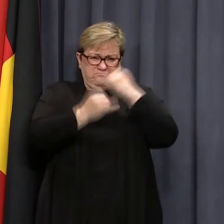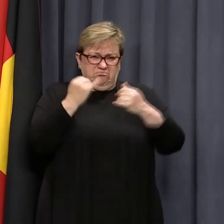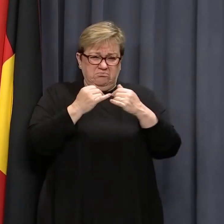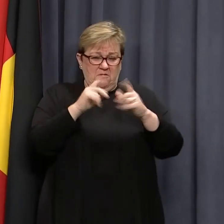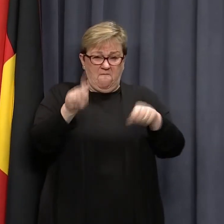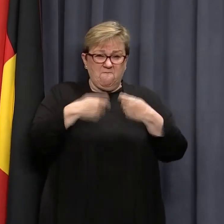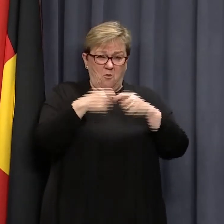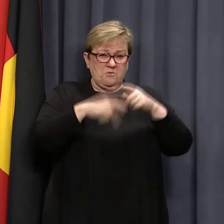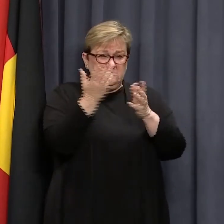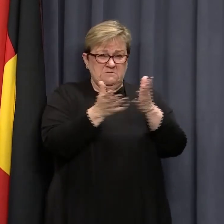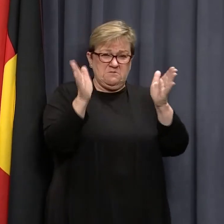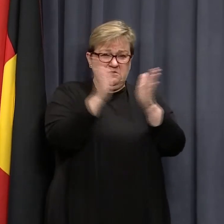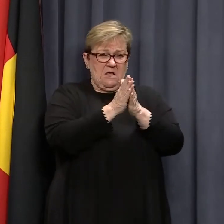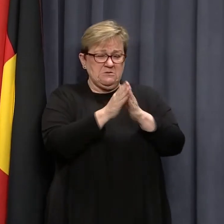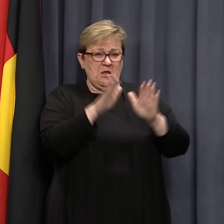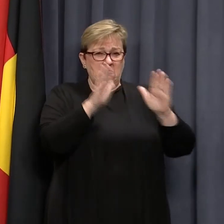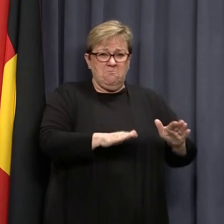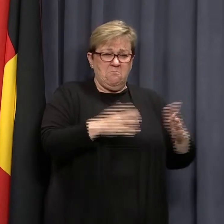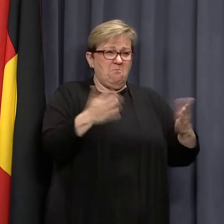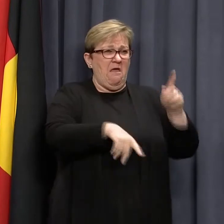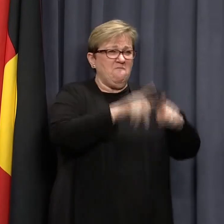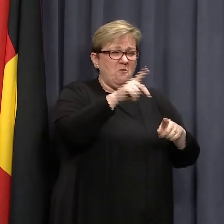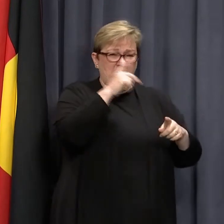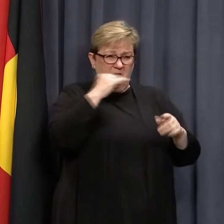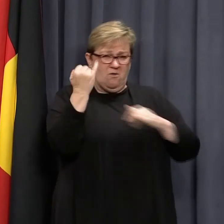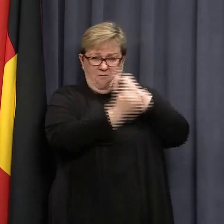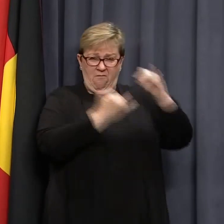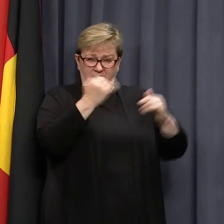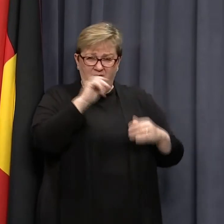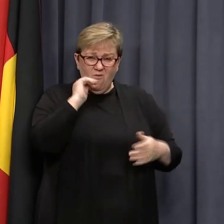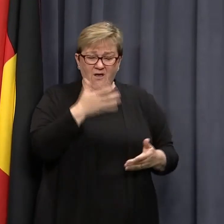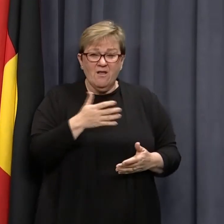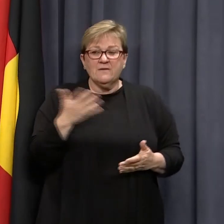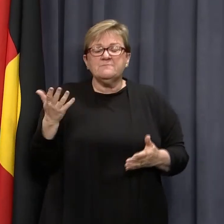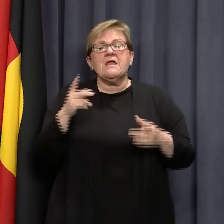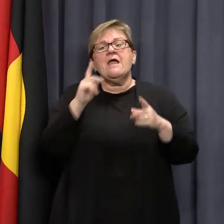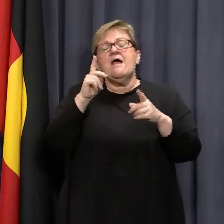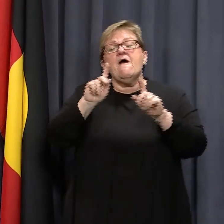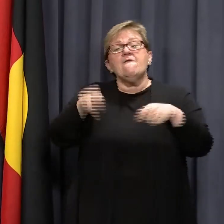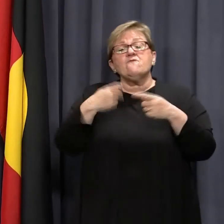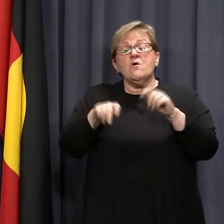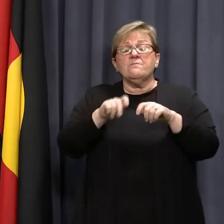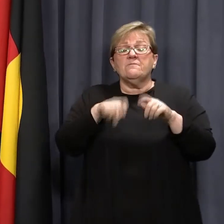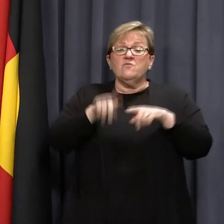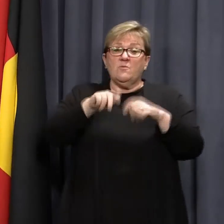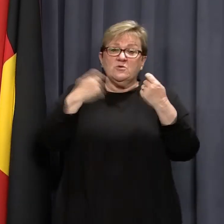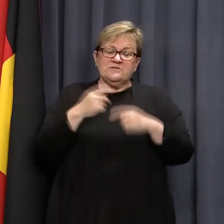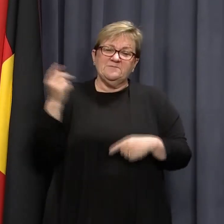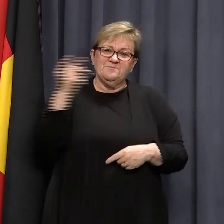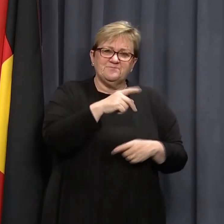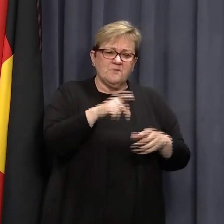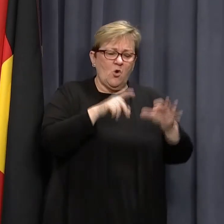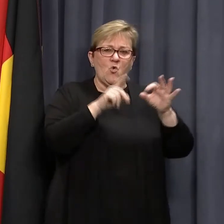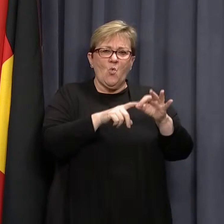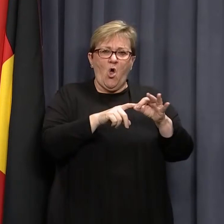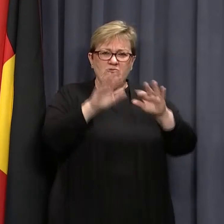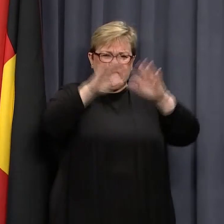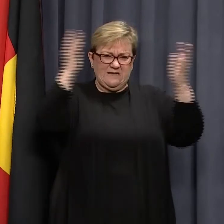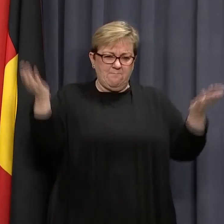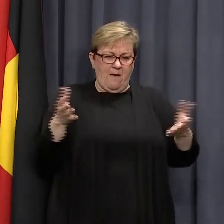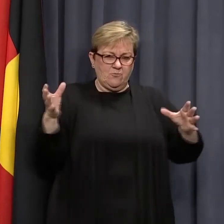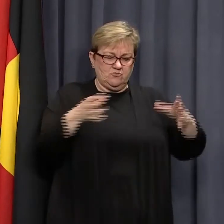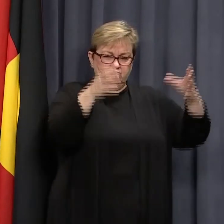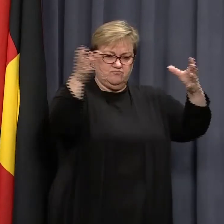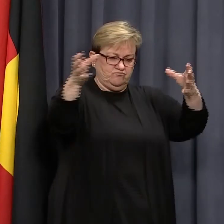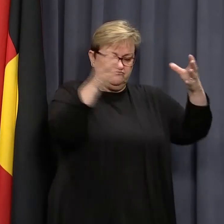on Sunday and isolate and then play footy? So if the football team comes, they usually come as part of a quarantine bubble. I mean, there is an